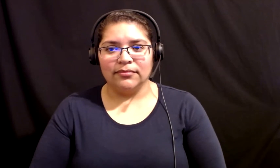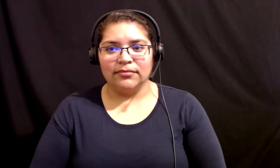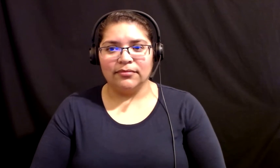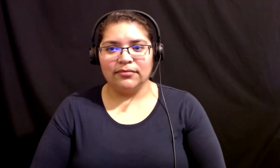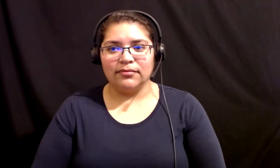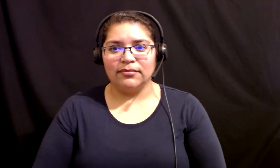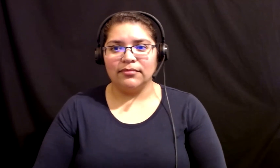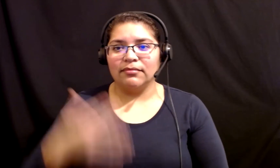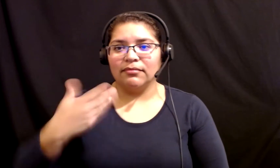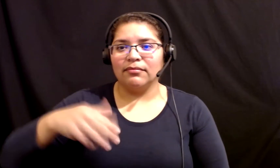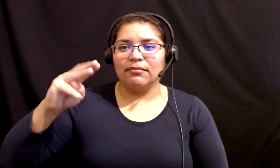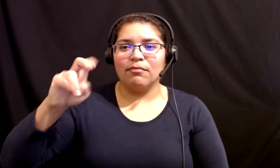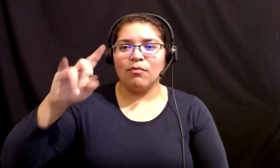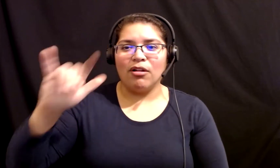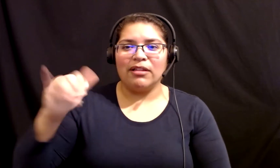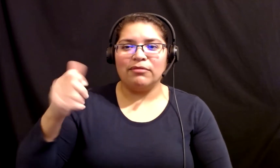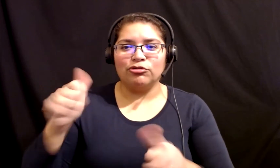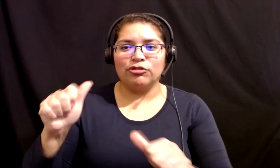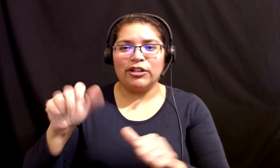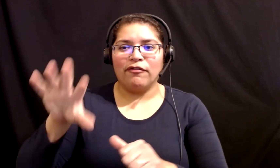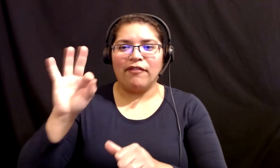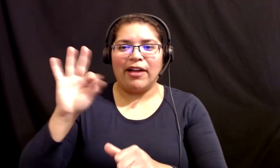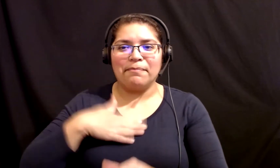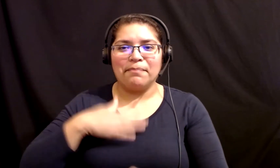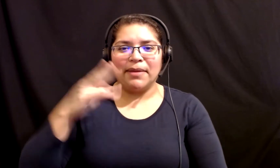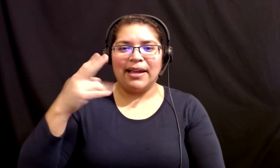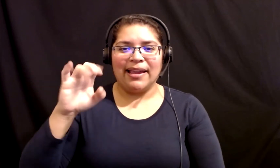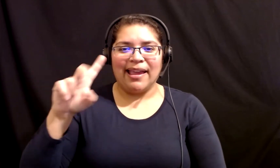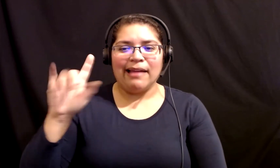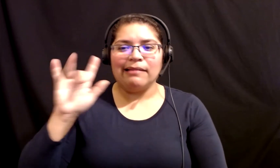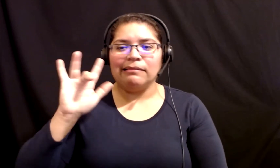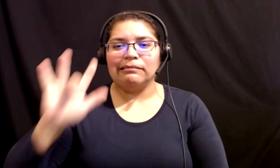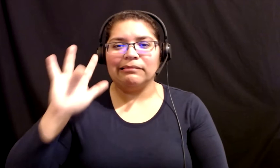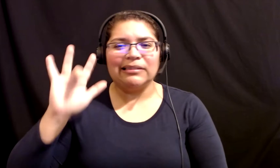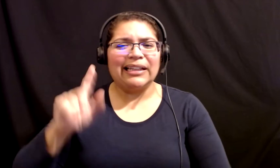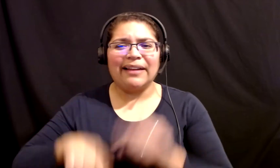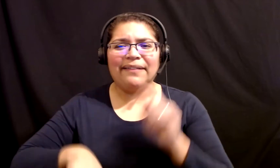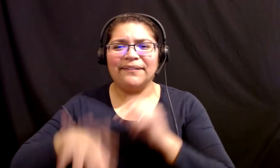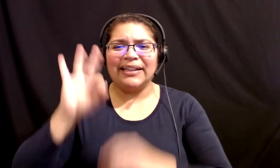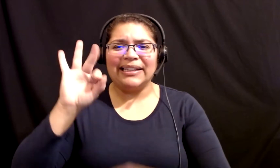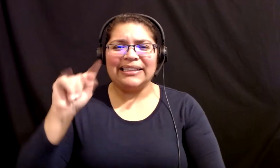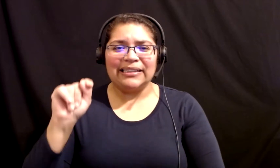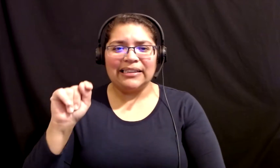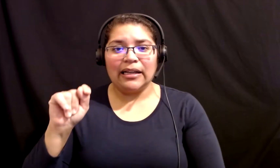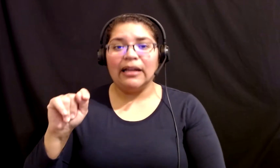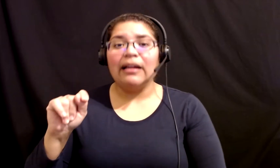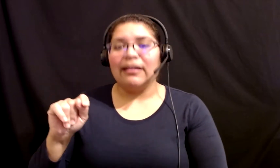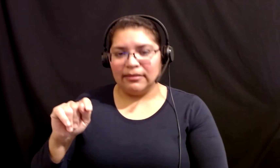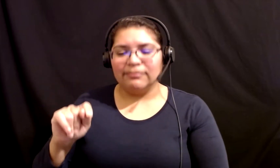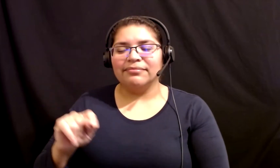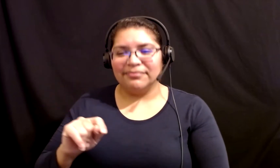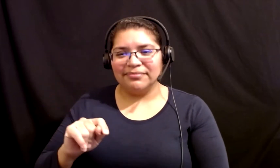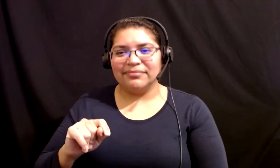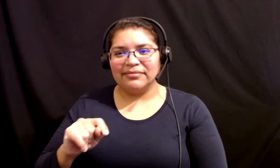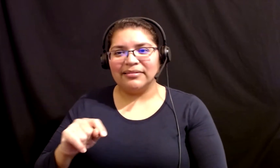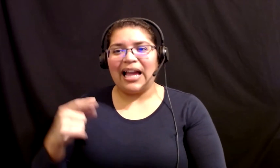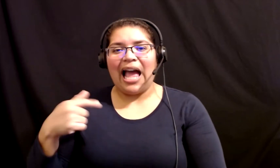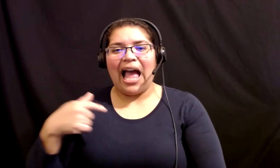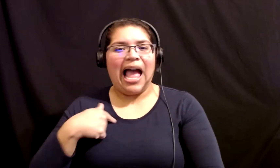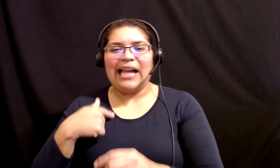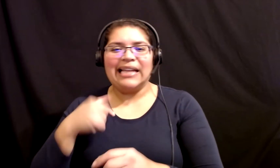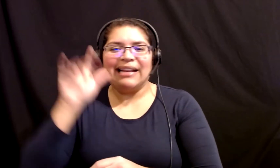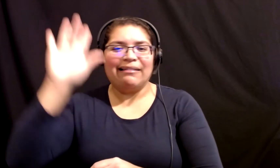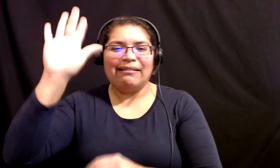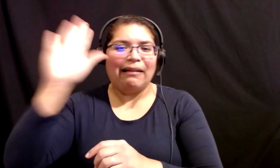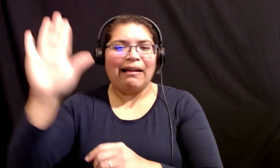This is Molly O'Donnell. I'm trying to find my hand, but I can't find it. Sorry. I think I felt you. clapped. I clapped.